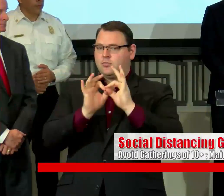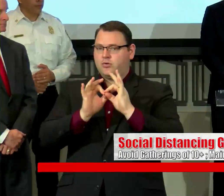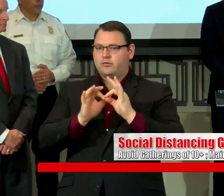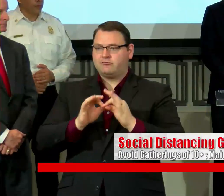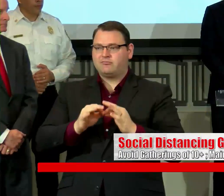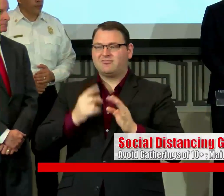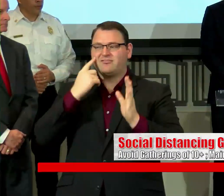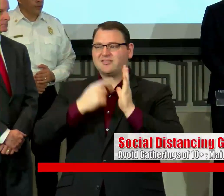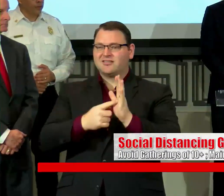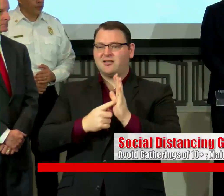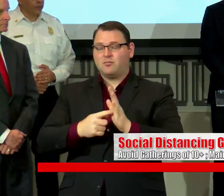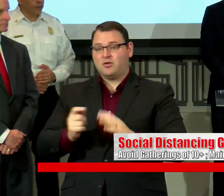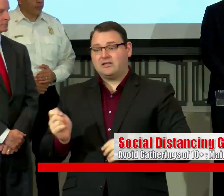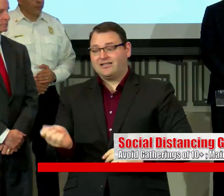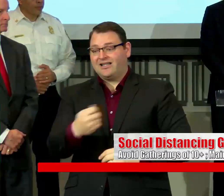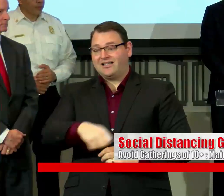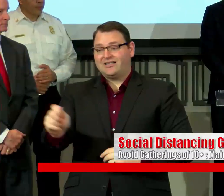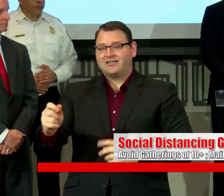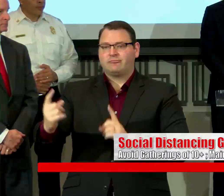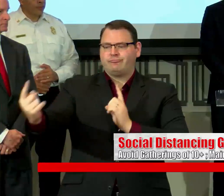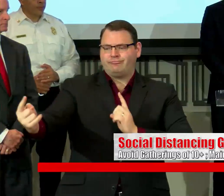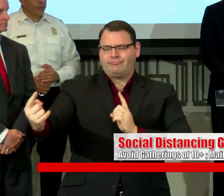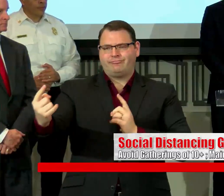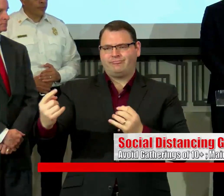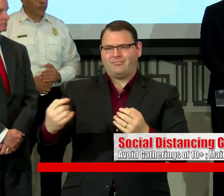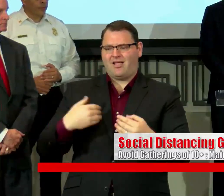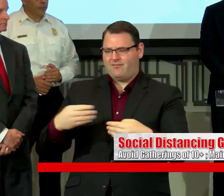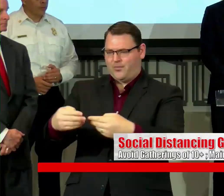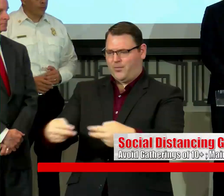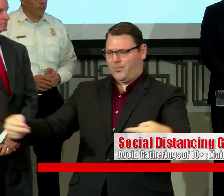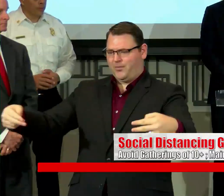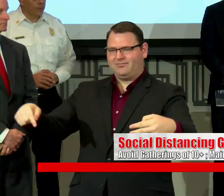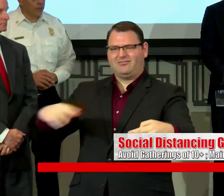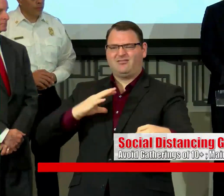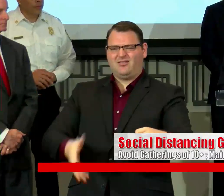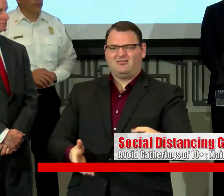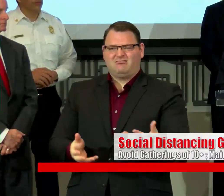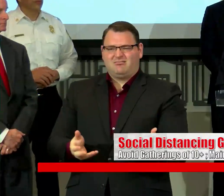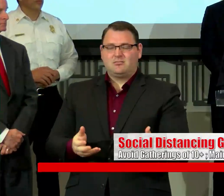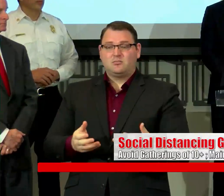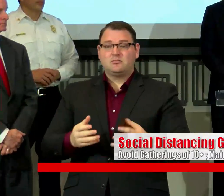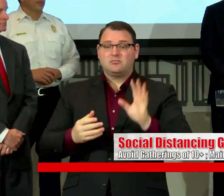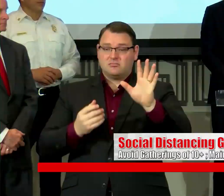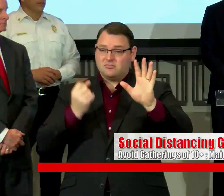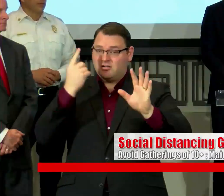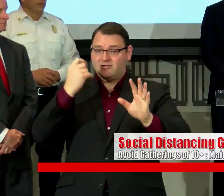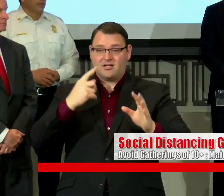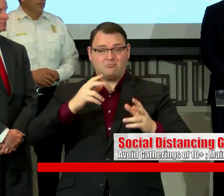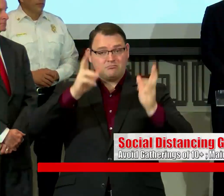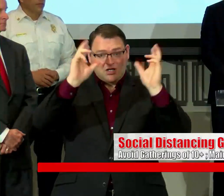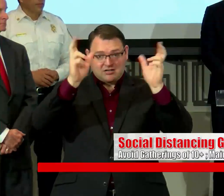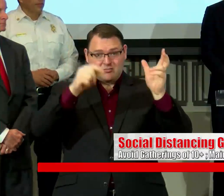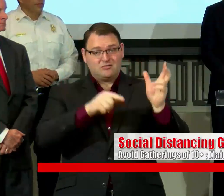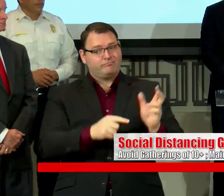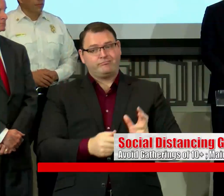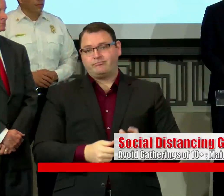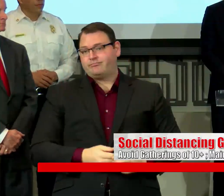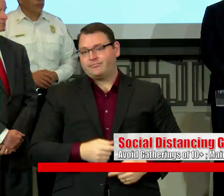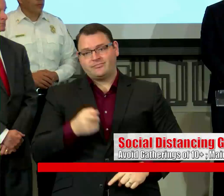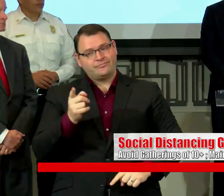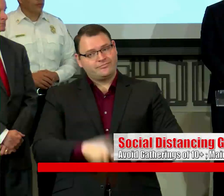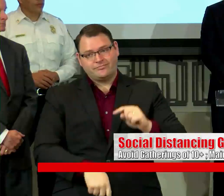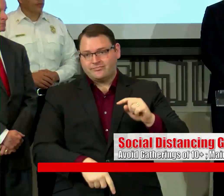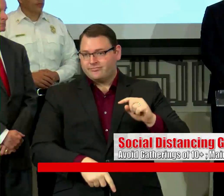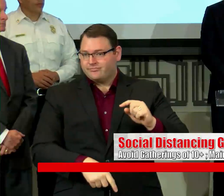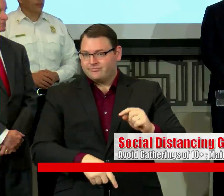on Monday, I ordered the Houston Parks and Recreation Department to remove basketball rims and goals to help better